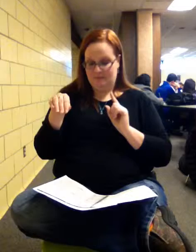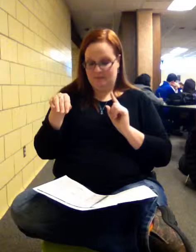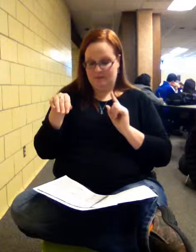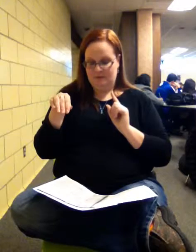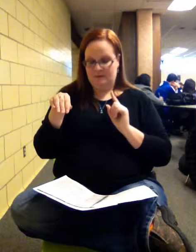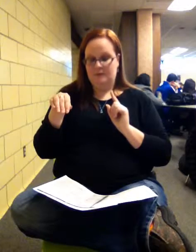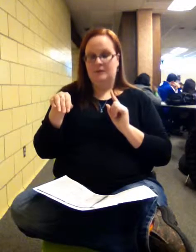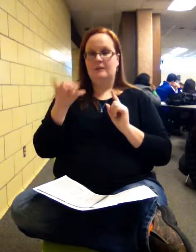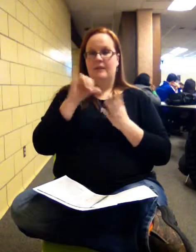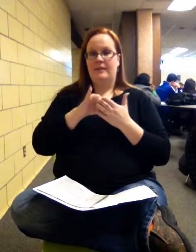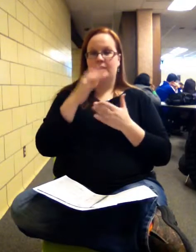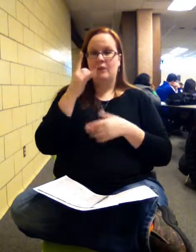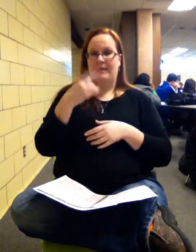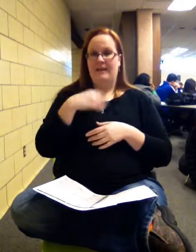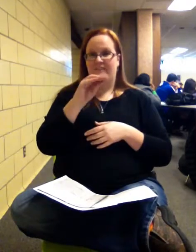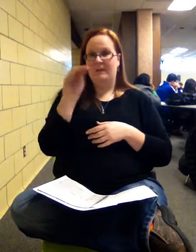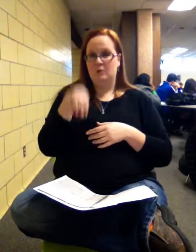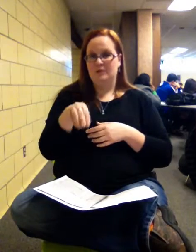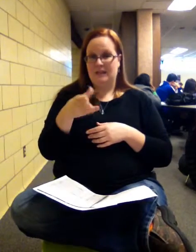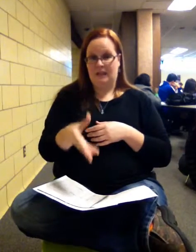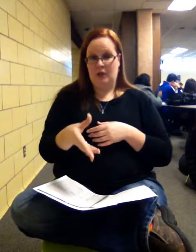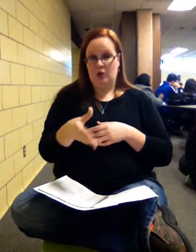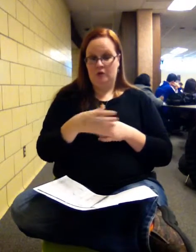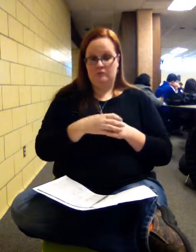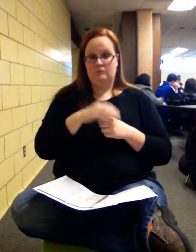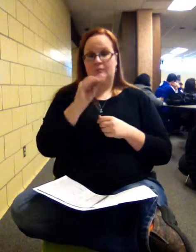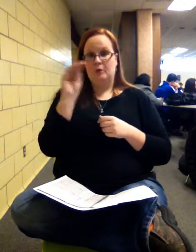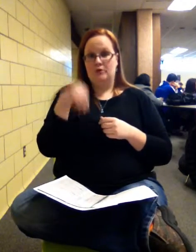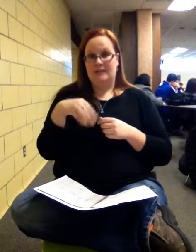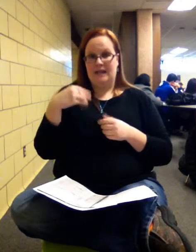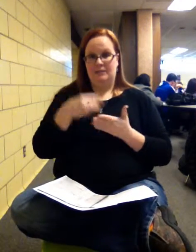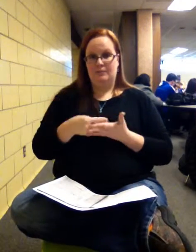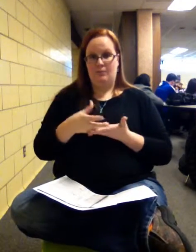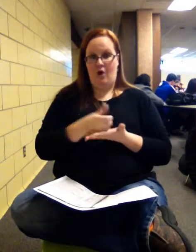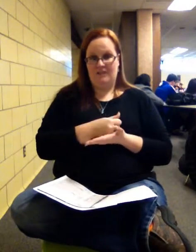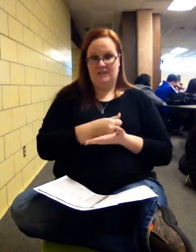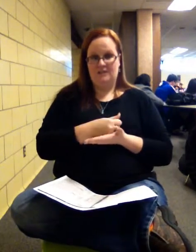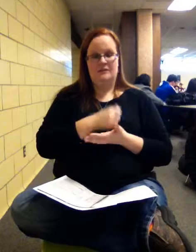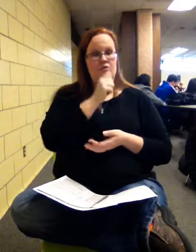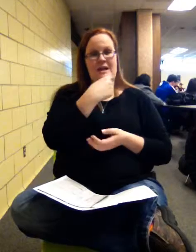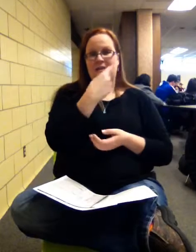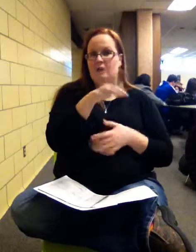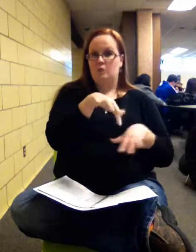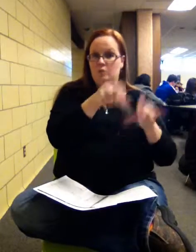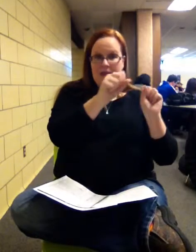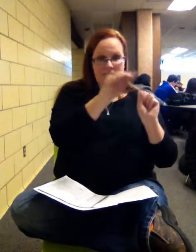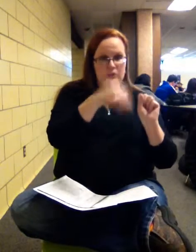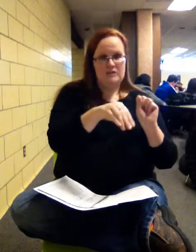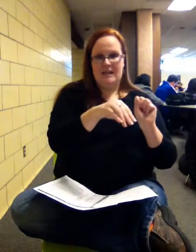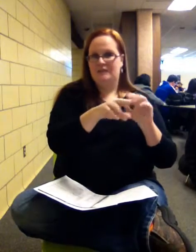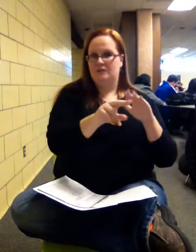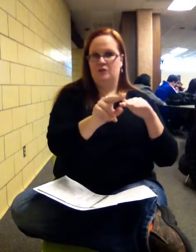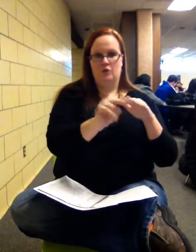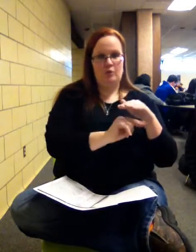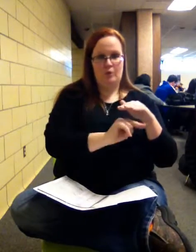So that's why they have the little percent there. Percent profit, they're not telling you to take the percent profit as the numerator, they're telling you that